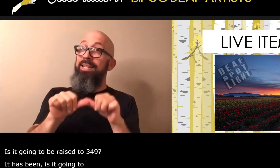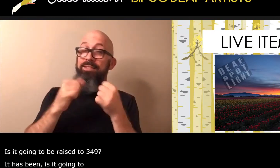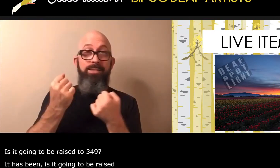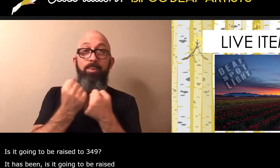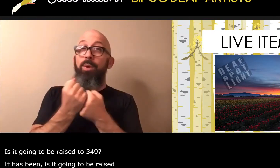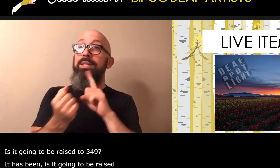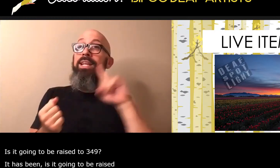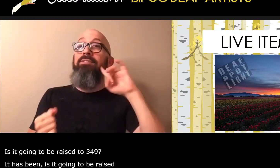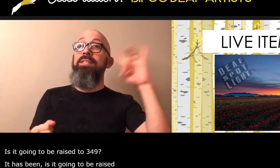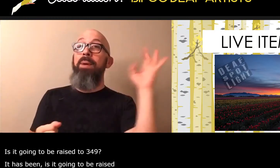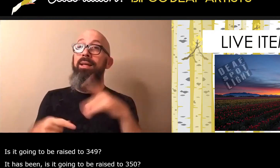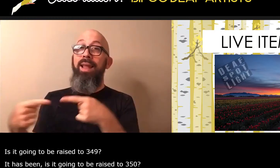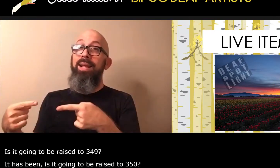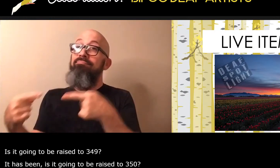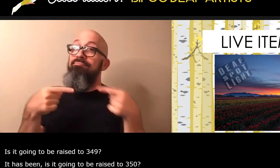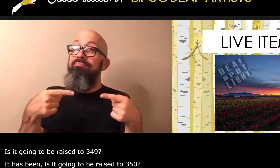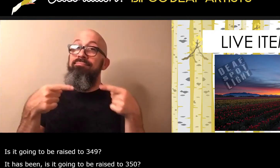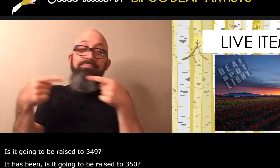It's okay.